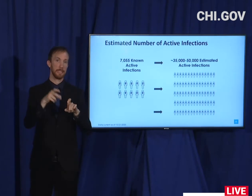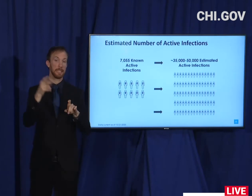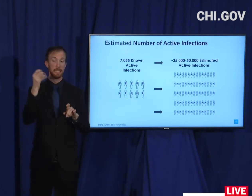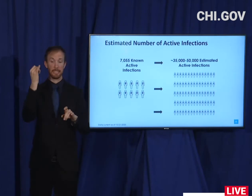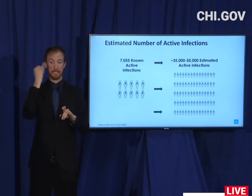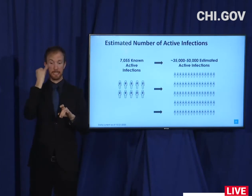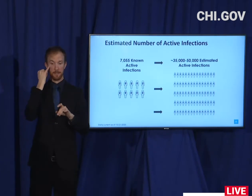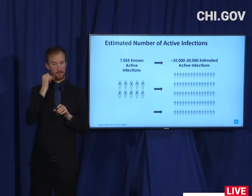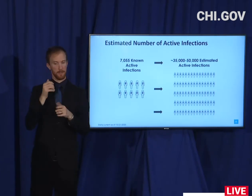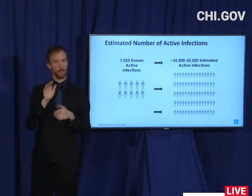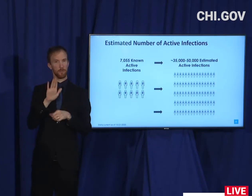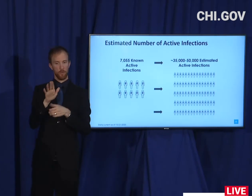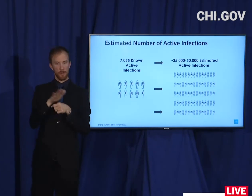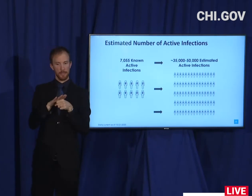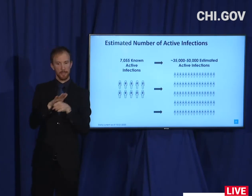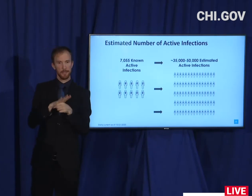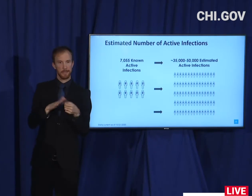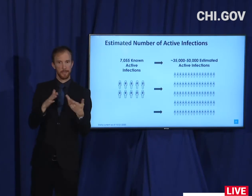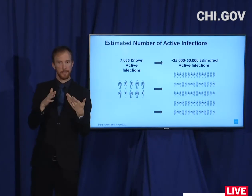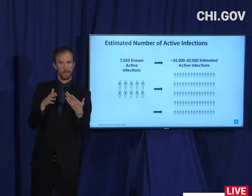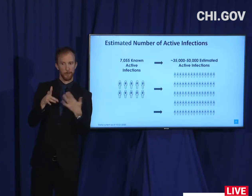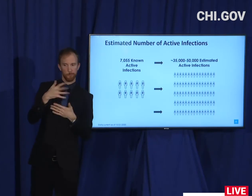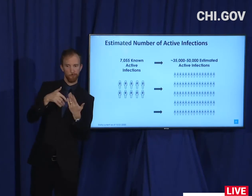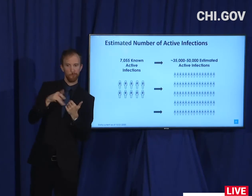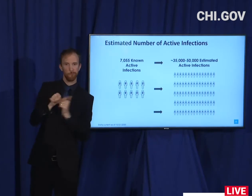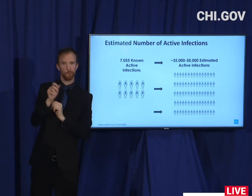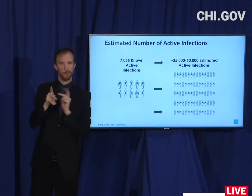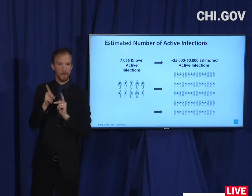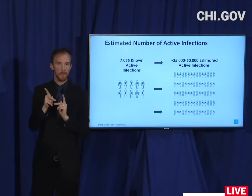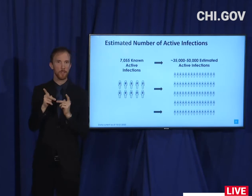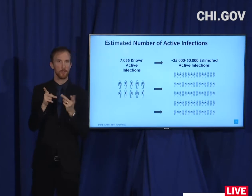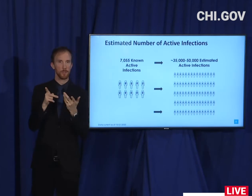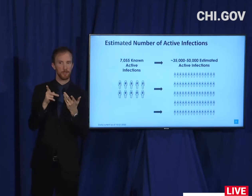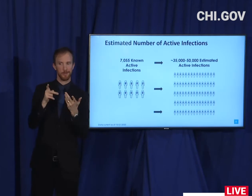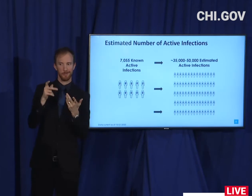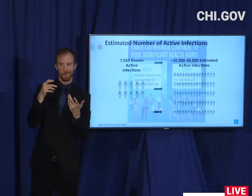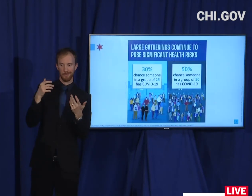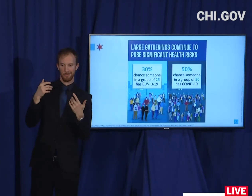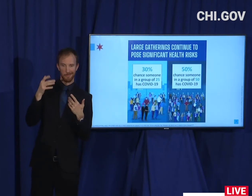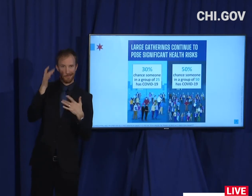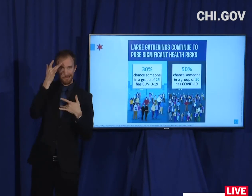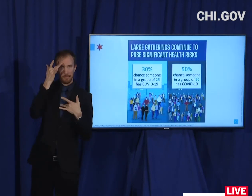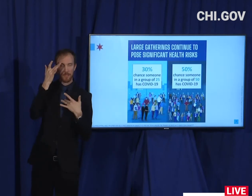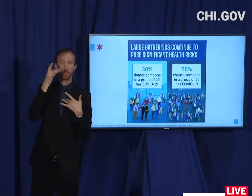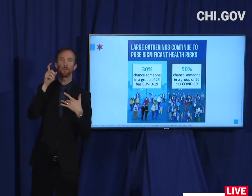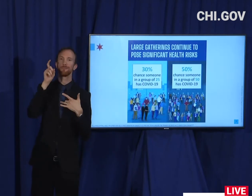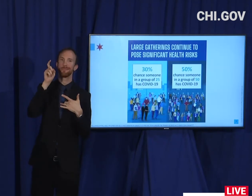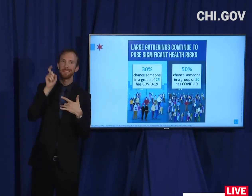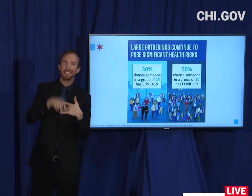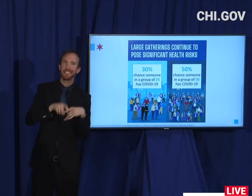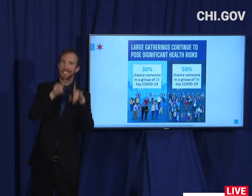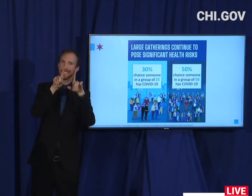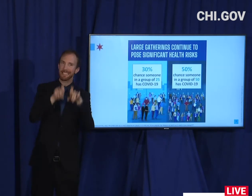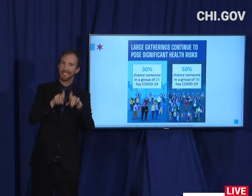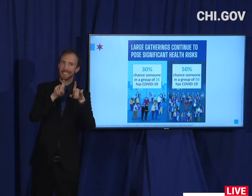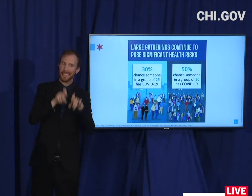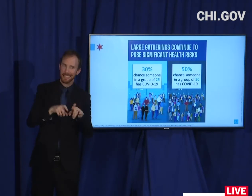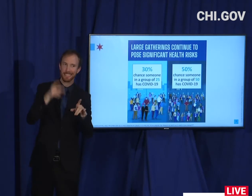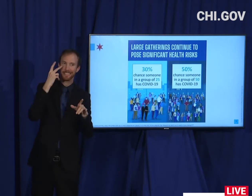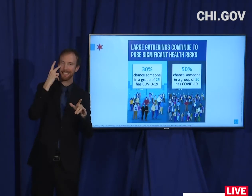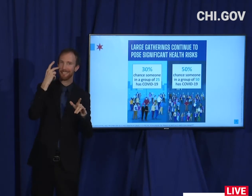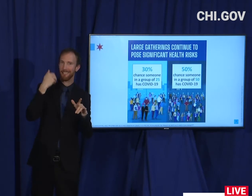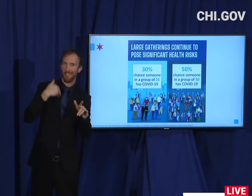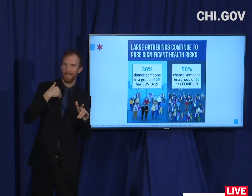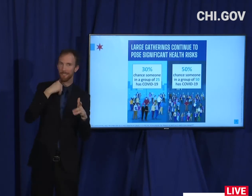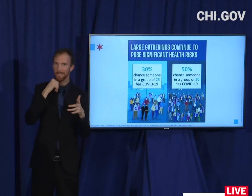need you to get tested. But we know that not everybody is. And this is, again,